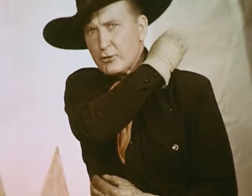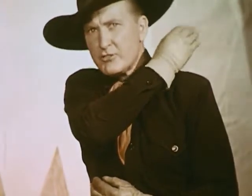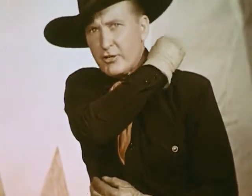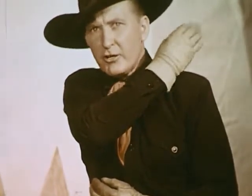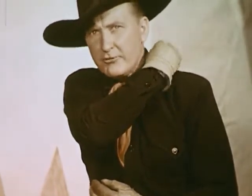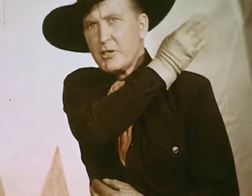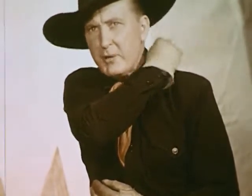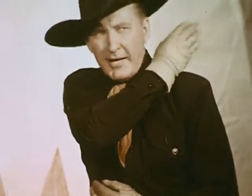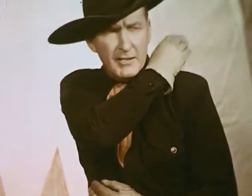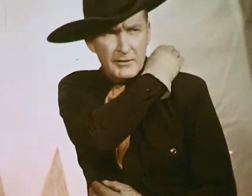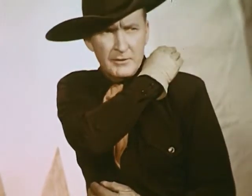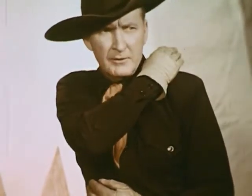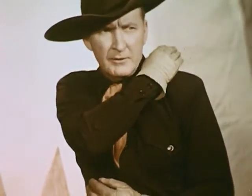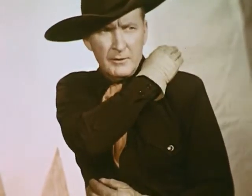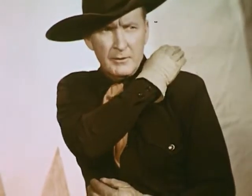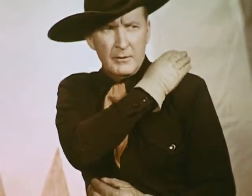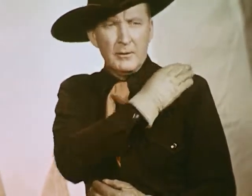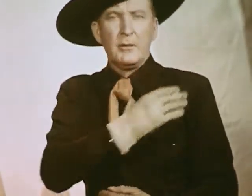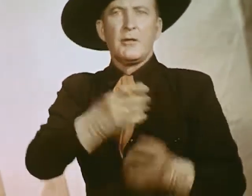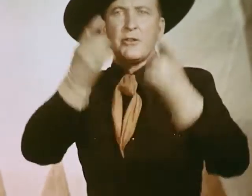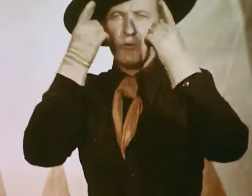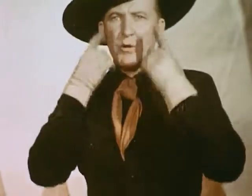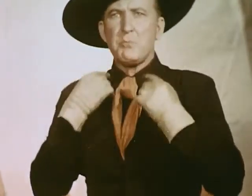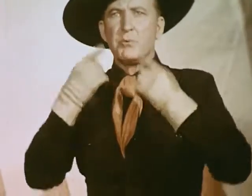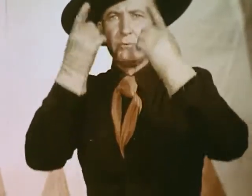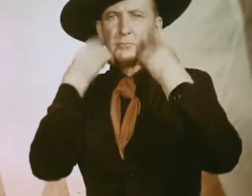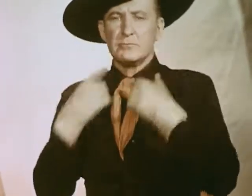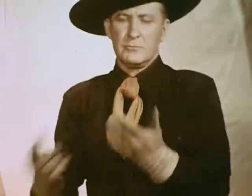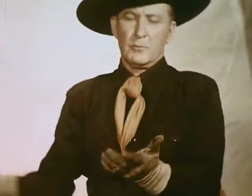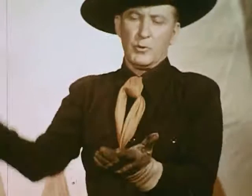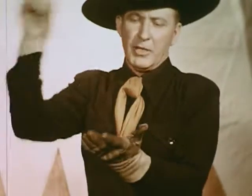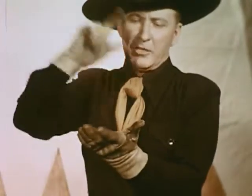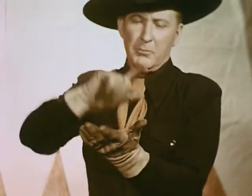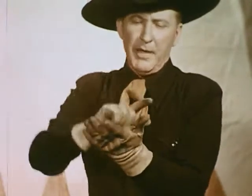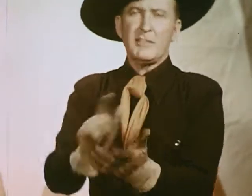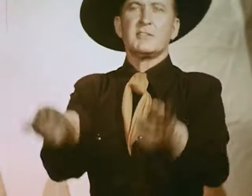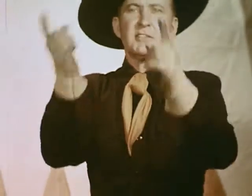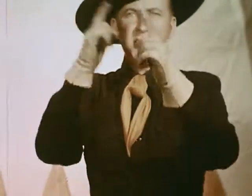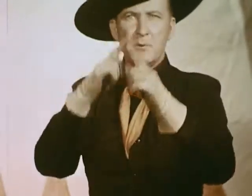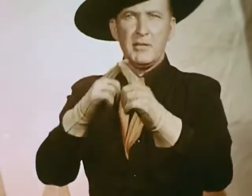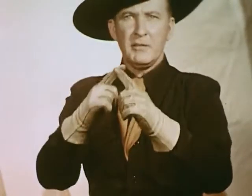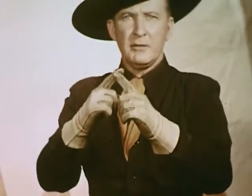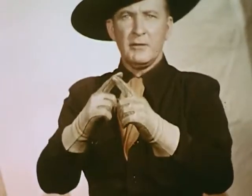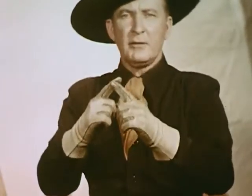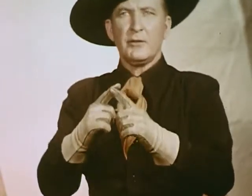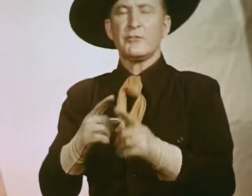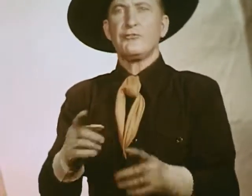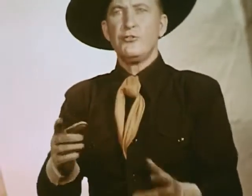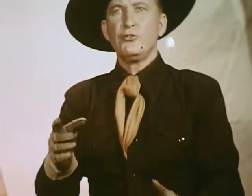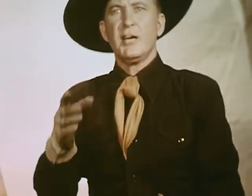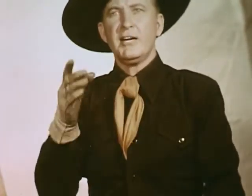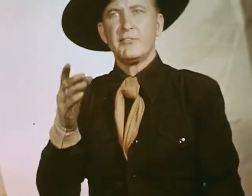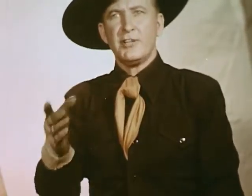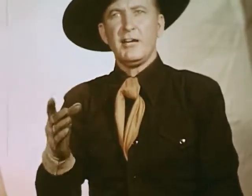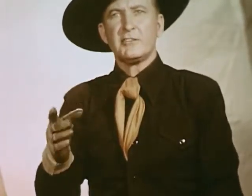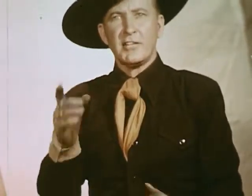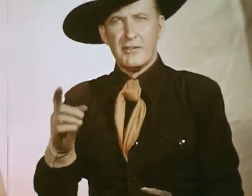shoulders very often, their back, they weep when I come back to the teepee, and food I have not to give